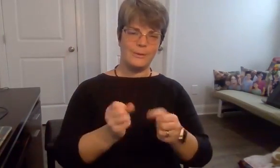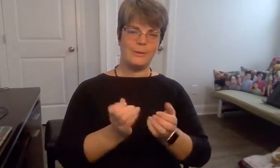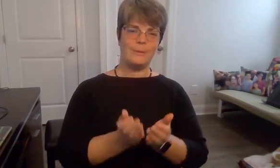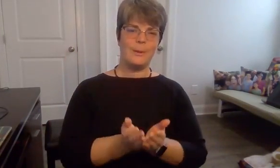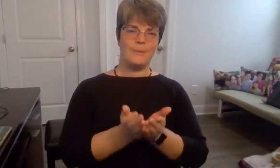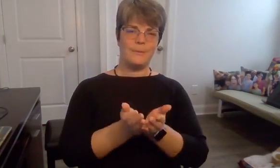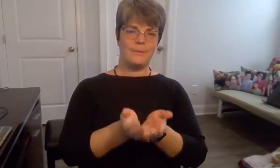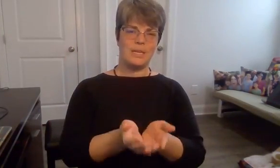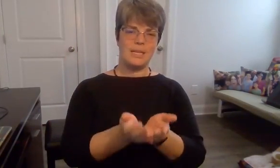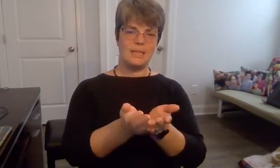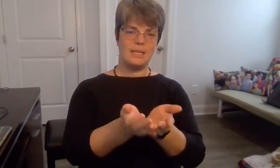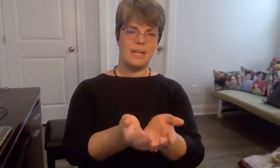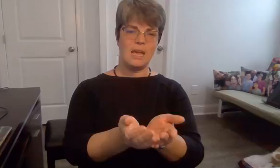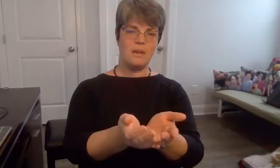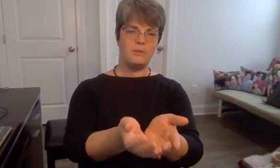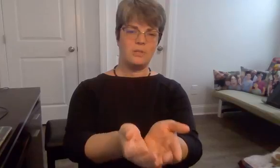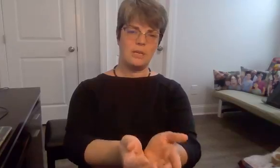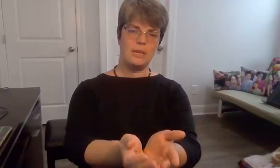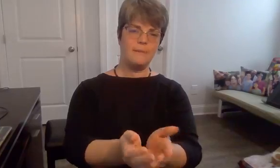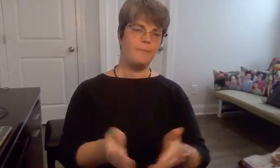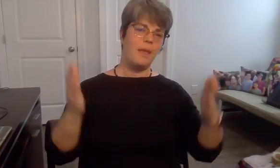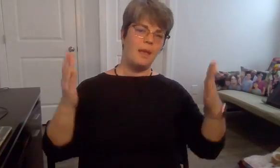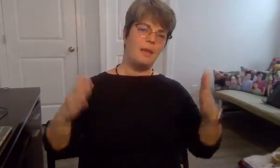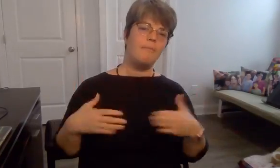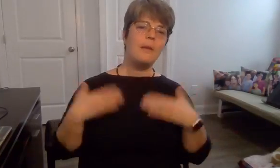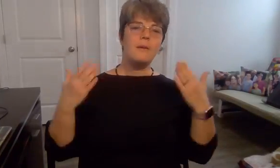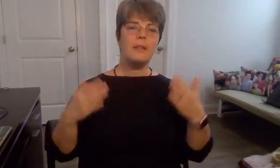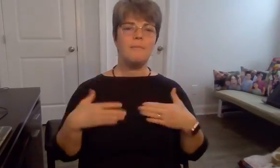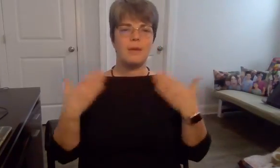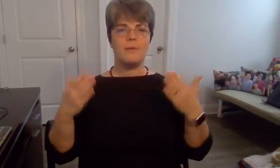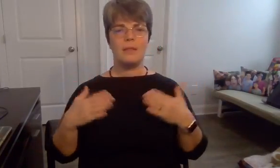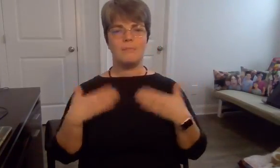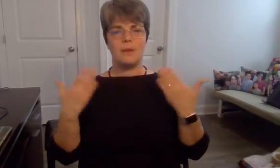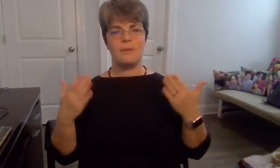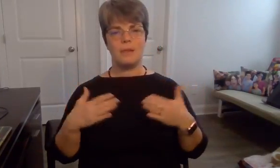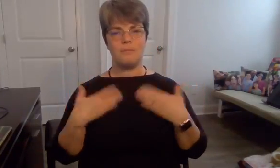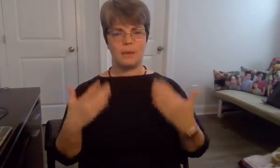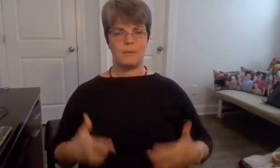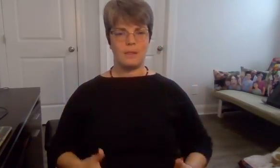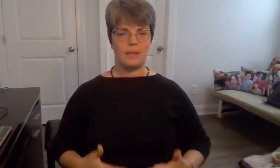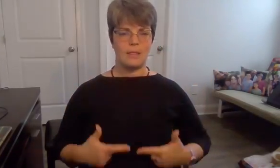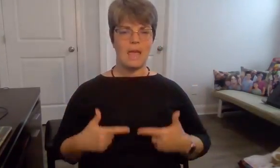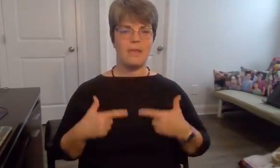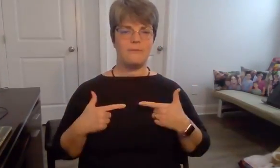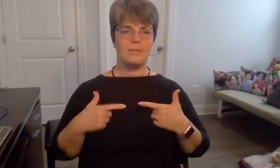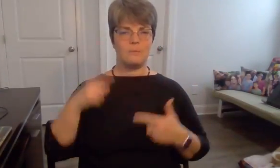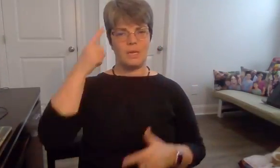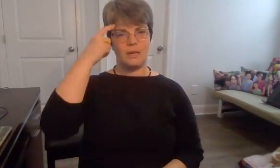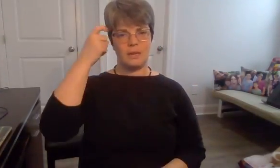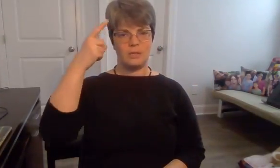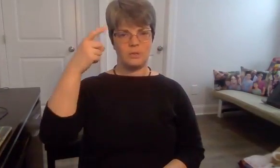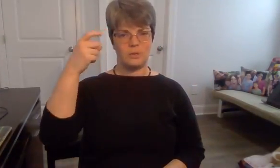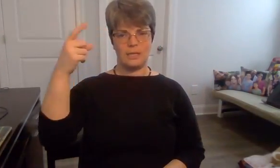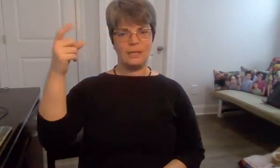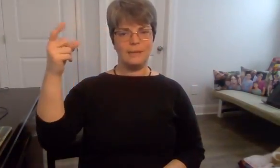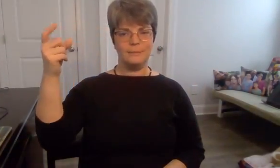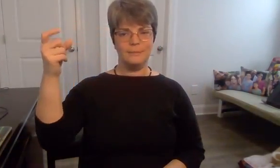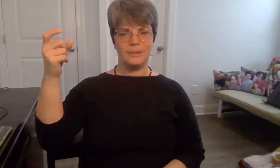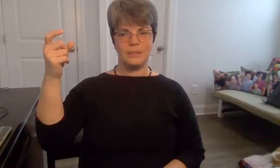your boat gently down the stream. Merrily, merrily, merrily, merrily, life is but a dream. Good